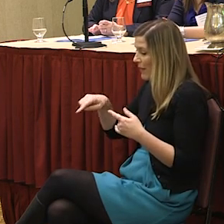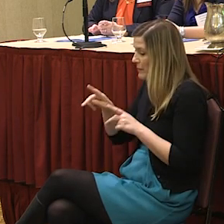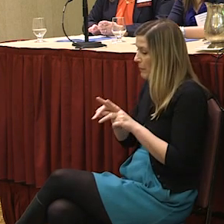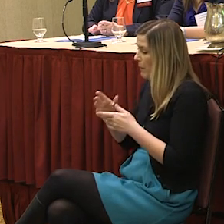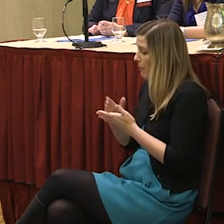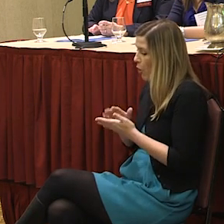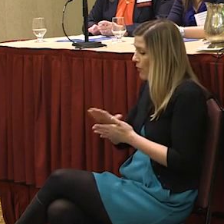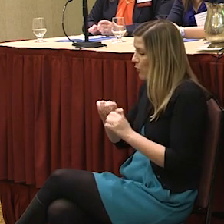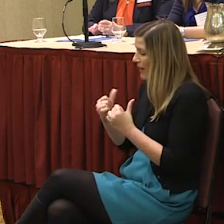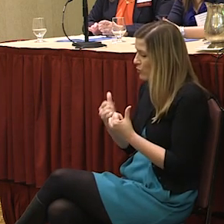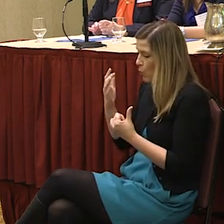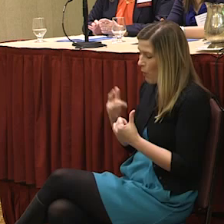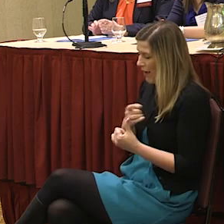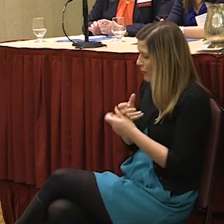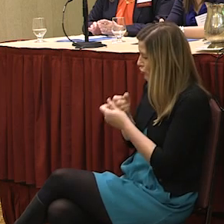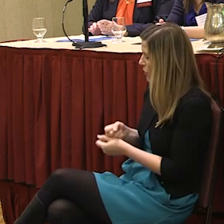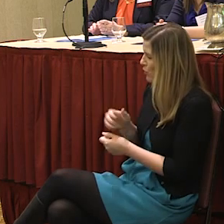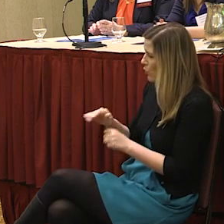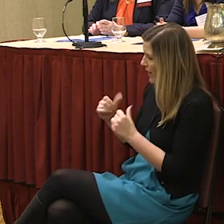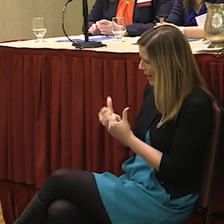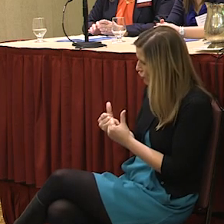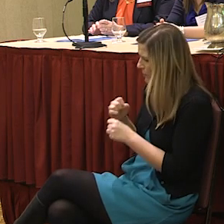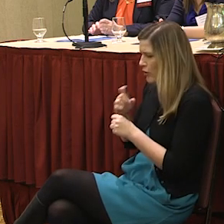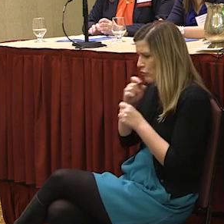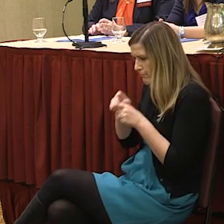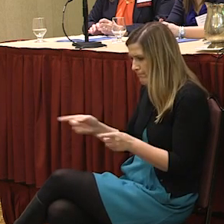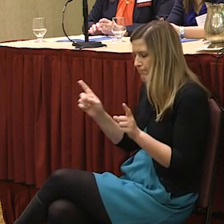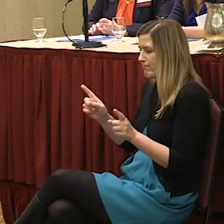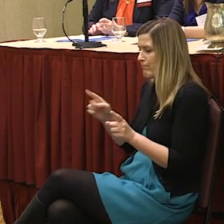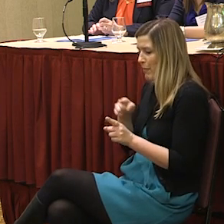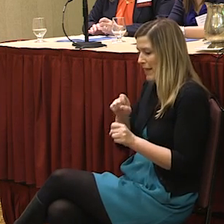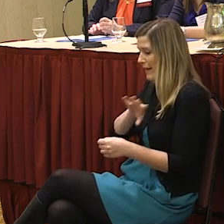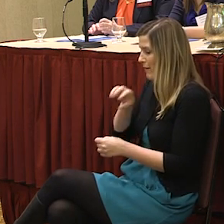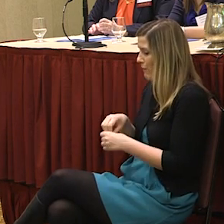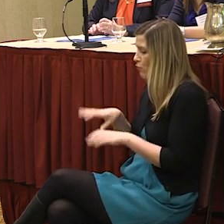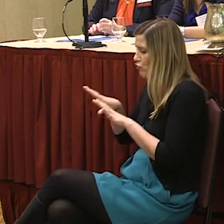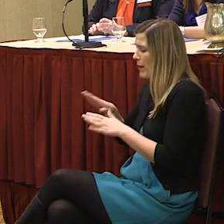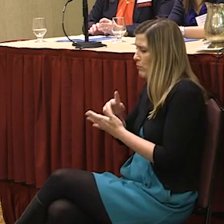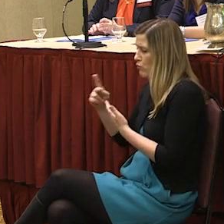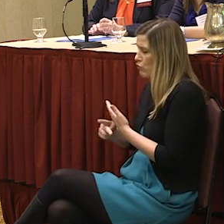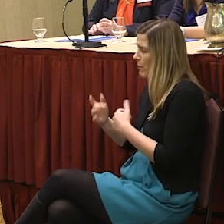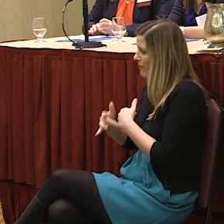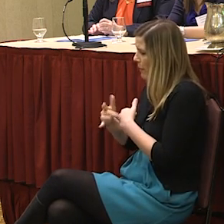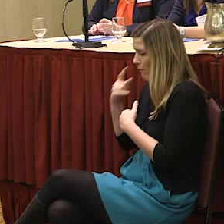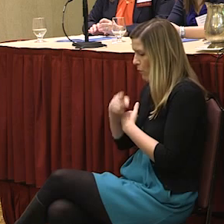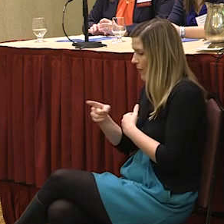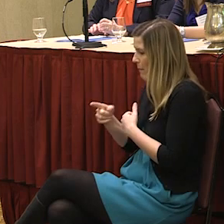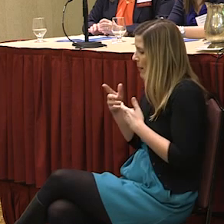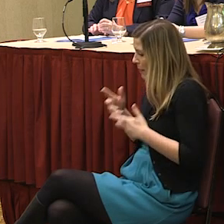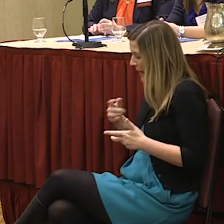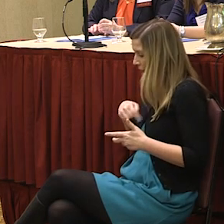they're there because they trust you. So put the word out there so that they too can be part of another great program that's available for them. Let us